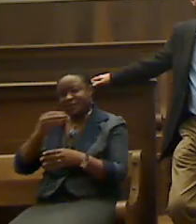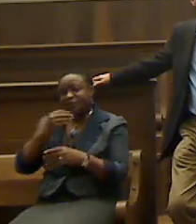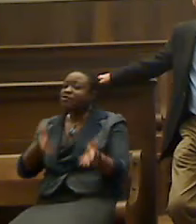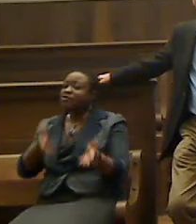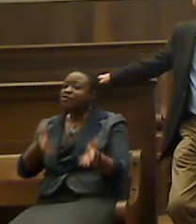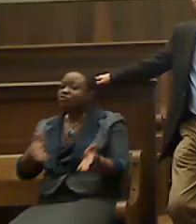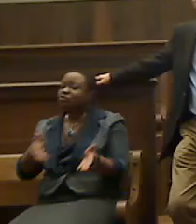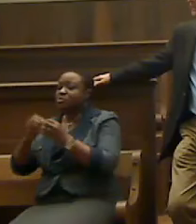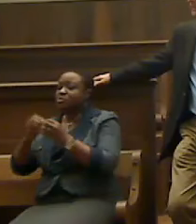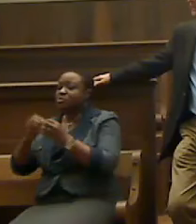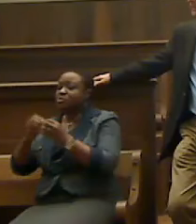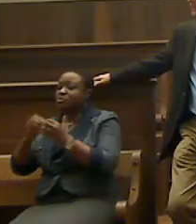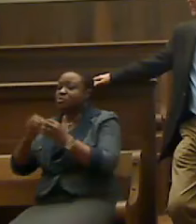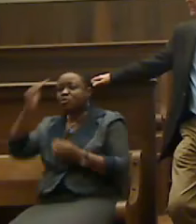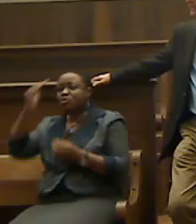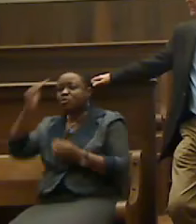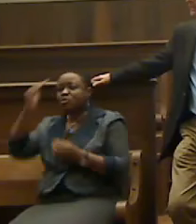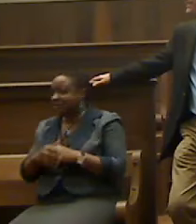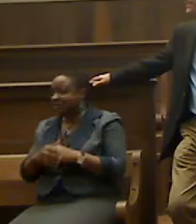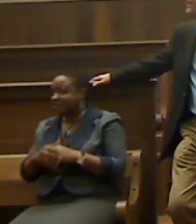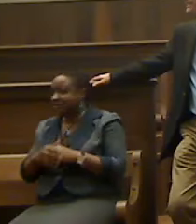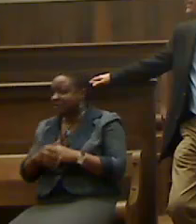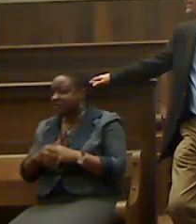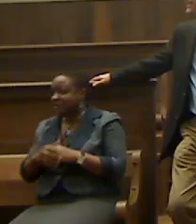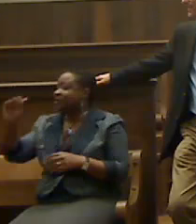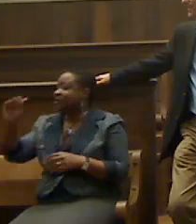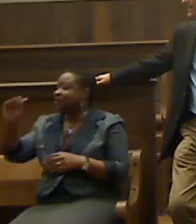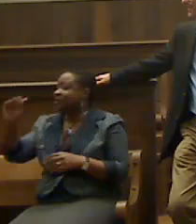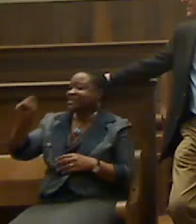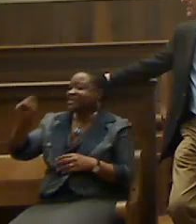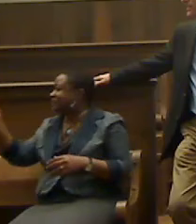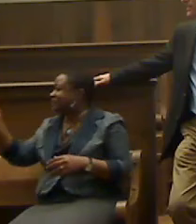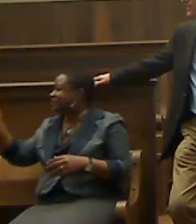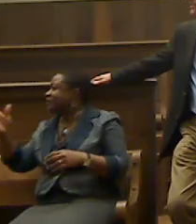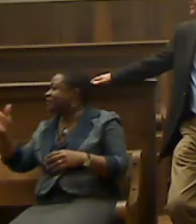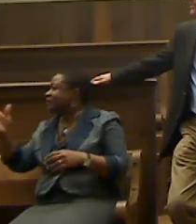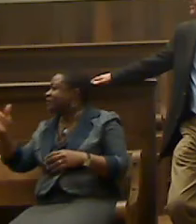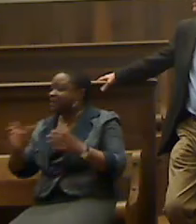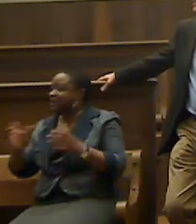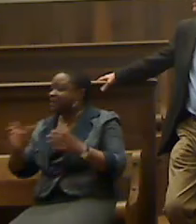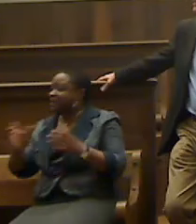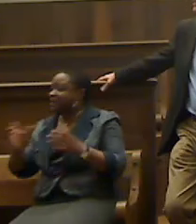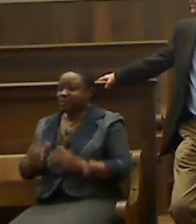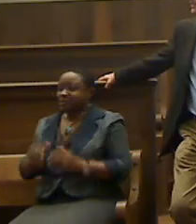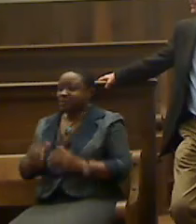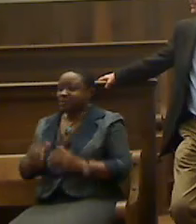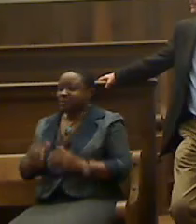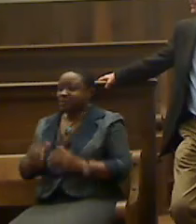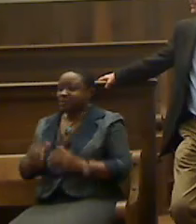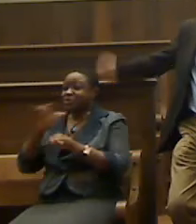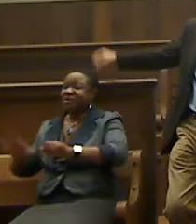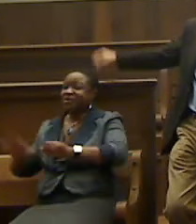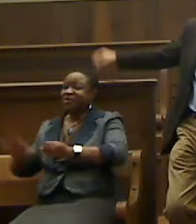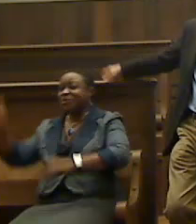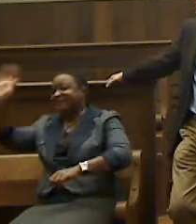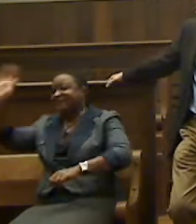Alexis Baden-Mayer in the back there, I see, from Organic Consumer Association. She and I will be doing the honk and wave, so please come and speak to us if you'd like to